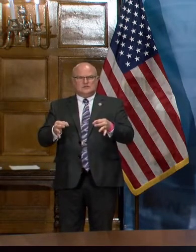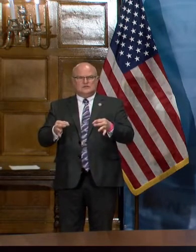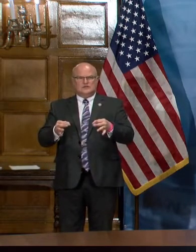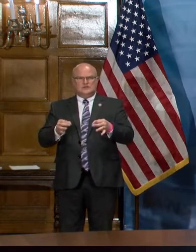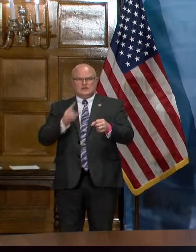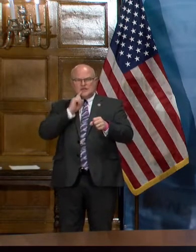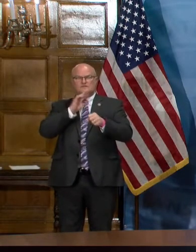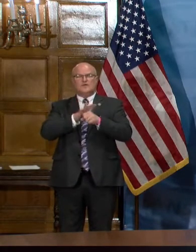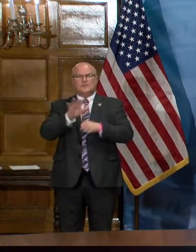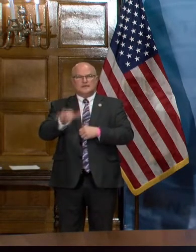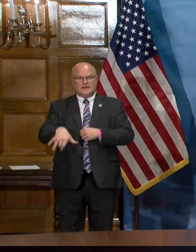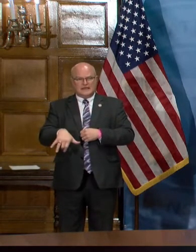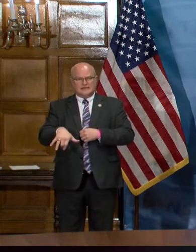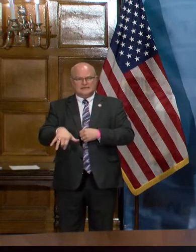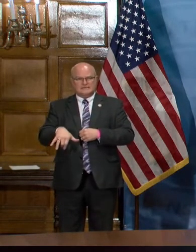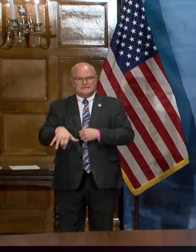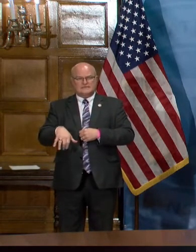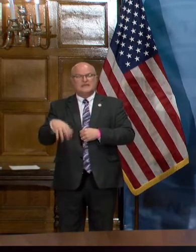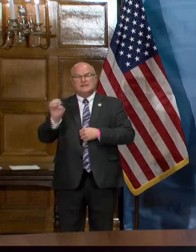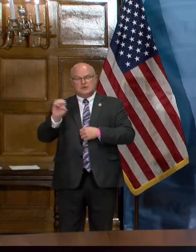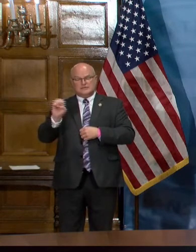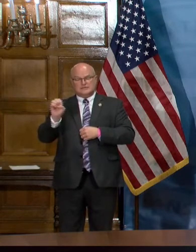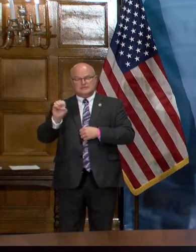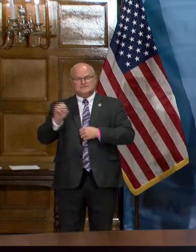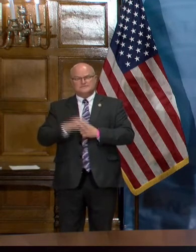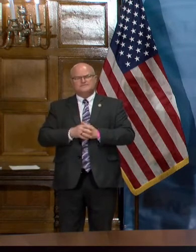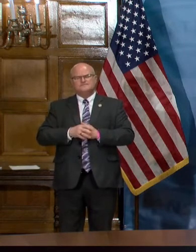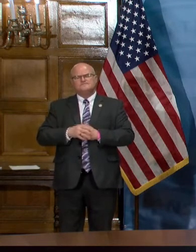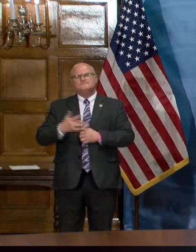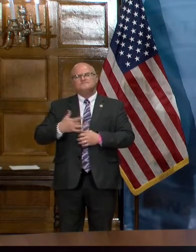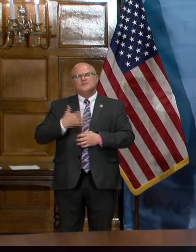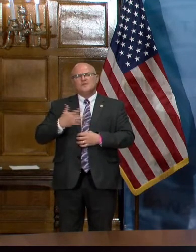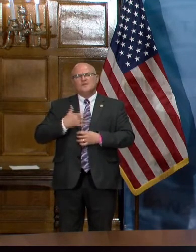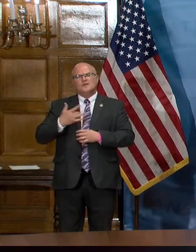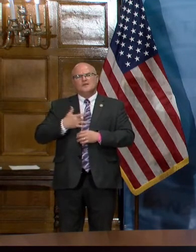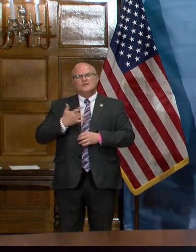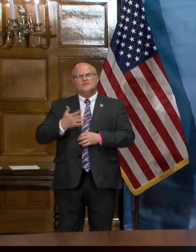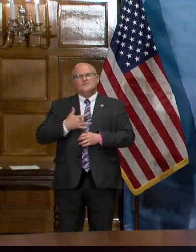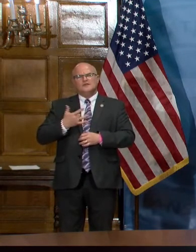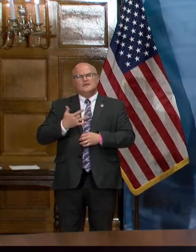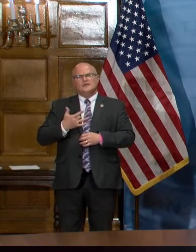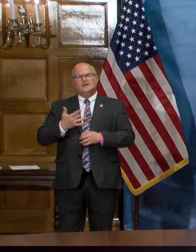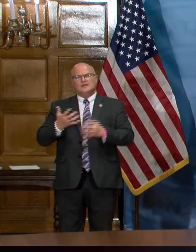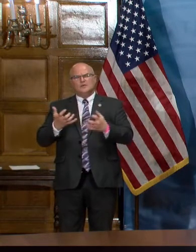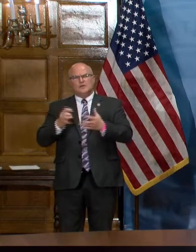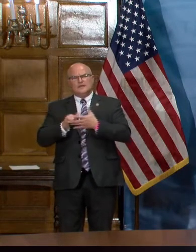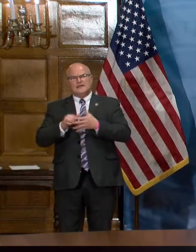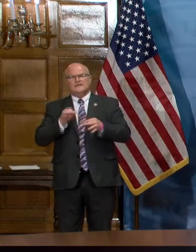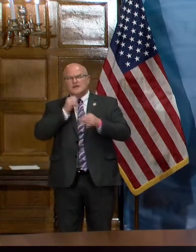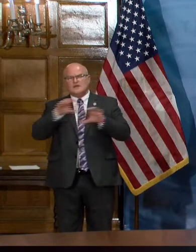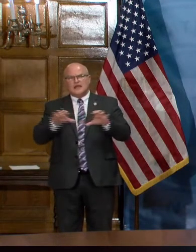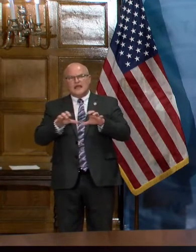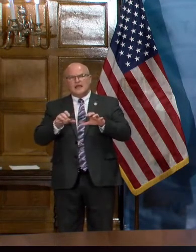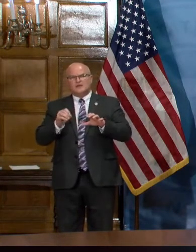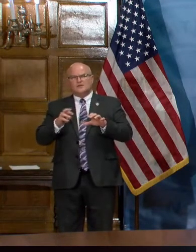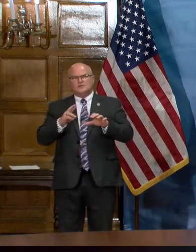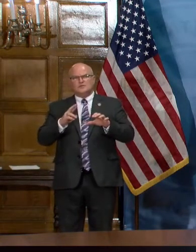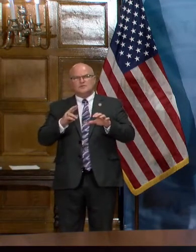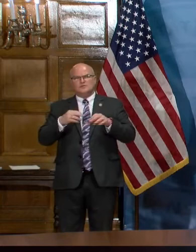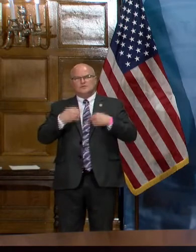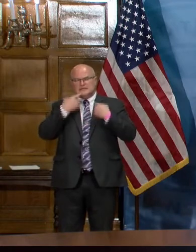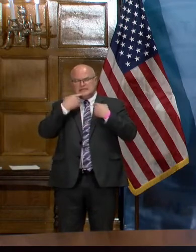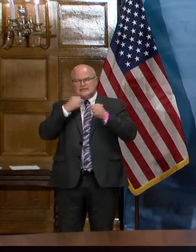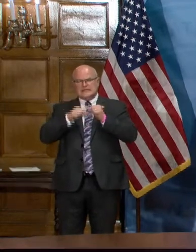that, the emergency. So do you still want them to do that? And if they don't act, are you going to extend the